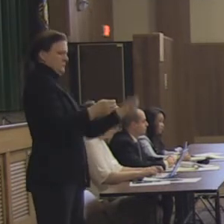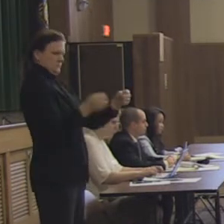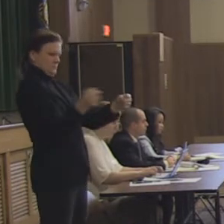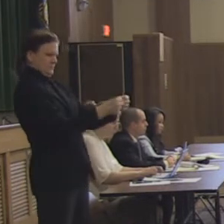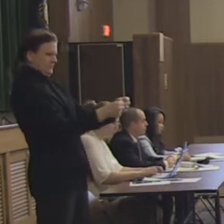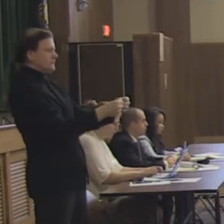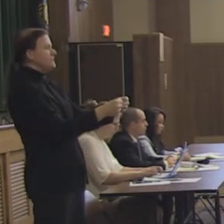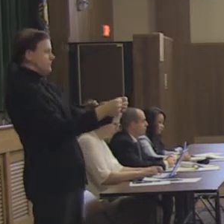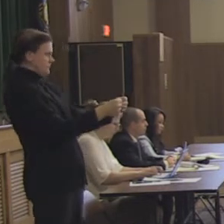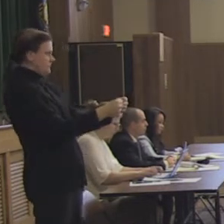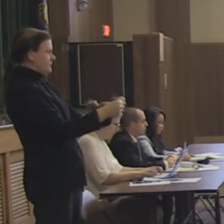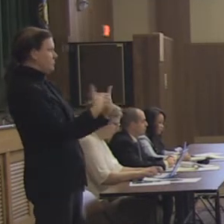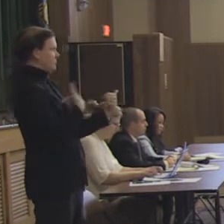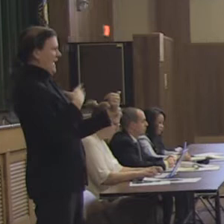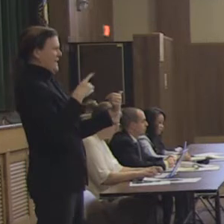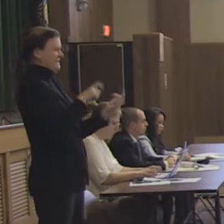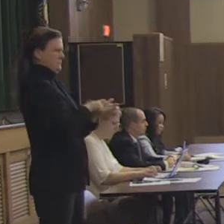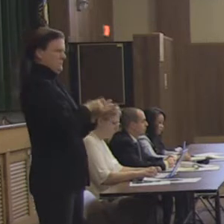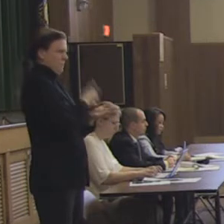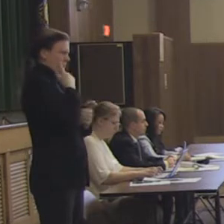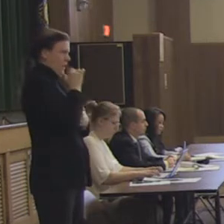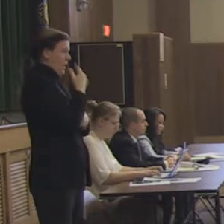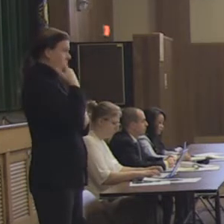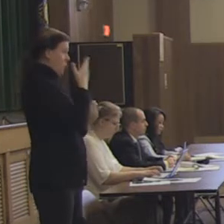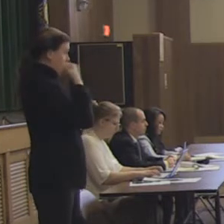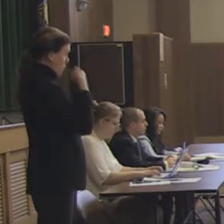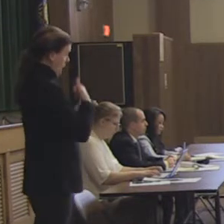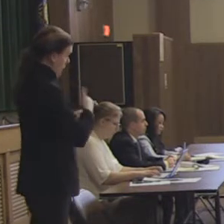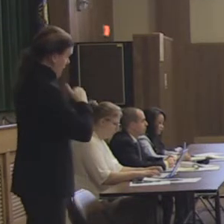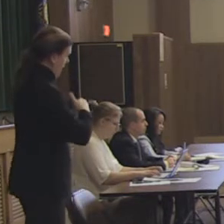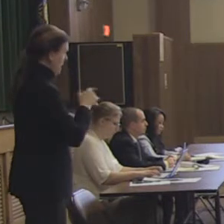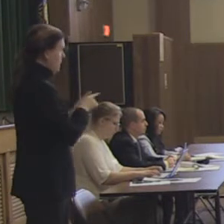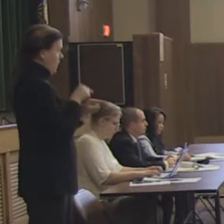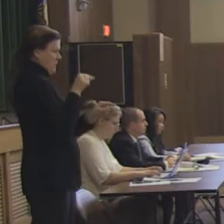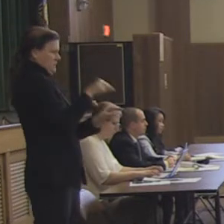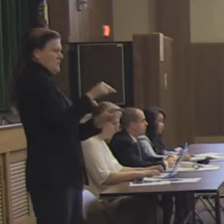And I don't know the protocol on your side of the fence for this, but